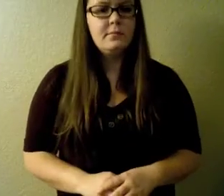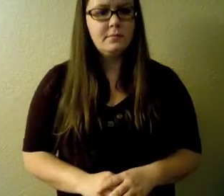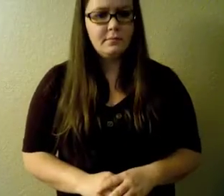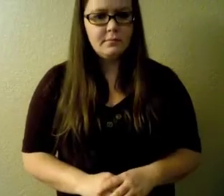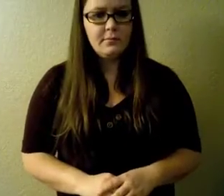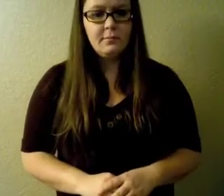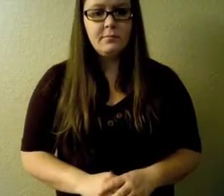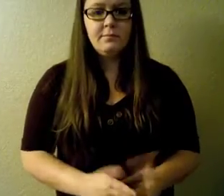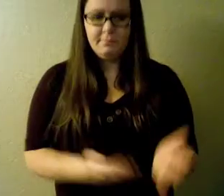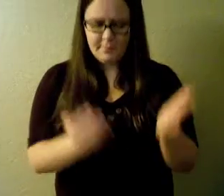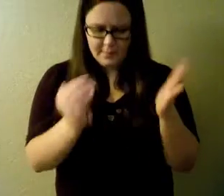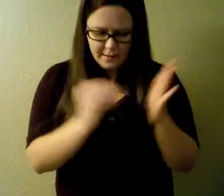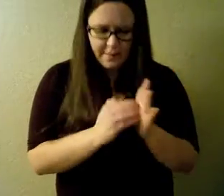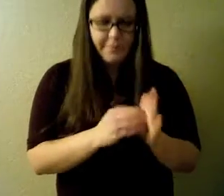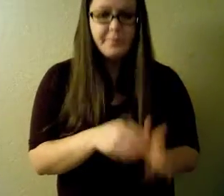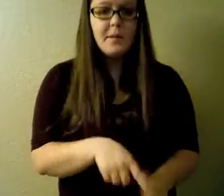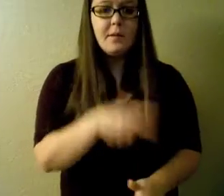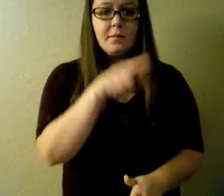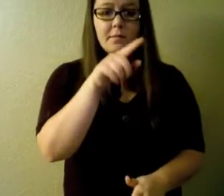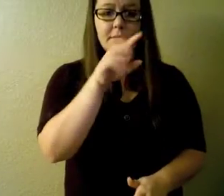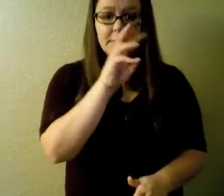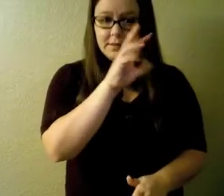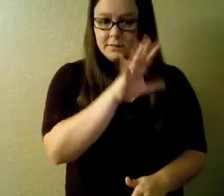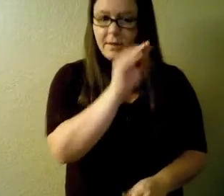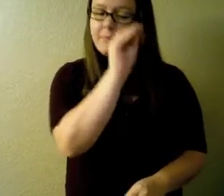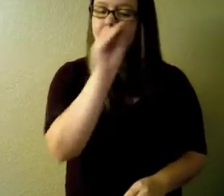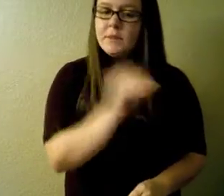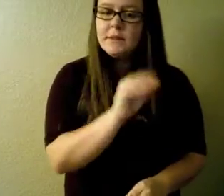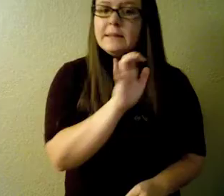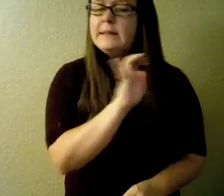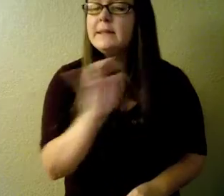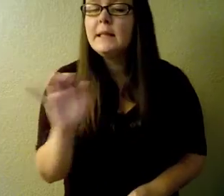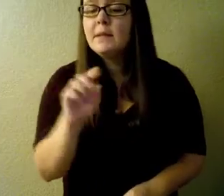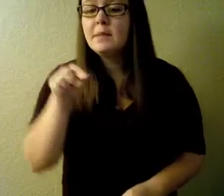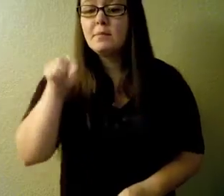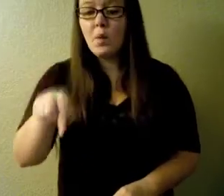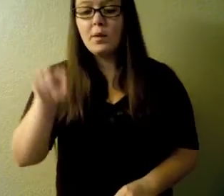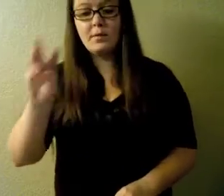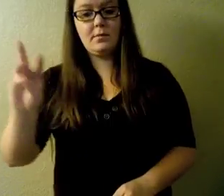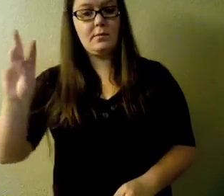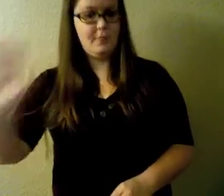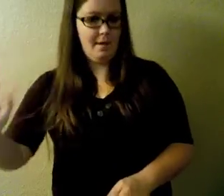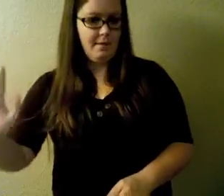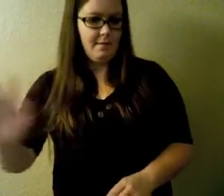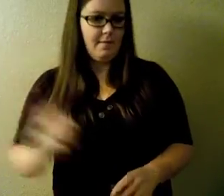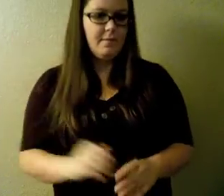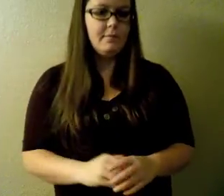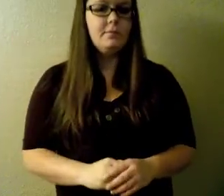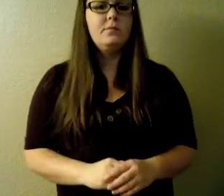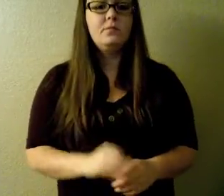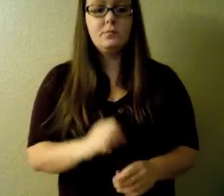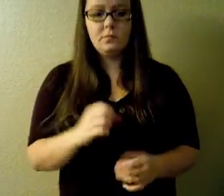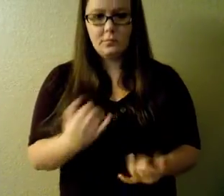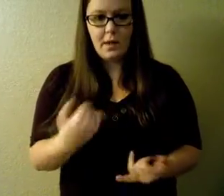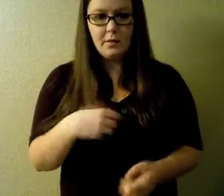65% is the same thing as 0.65. And so we're going to multiply that times